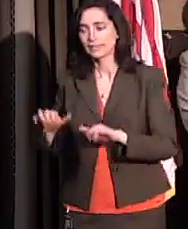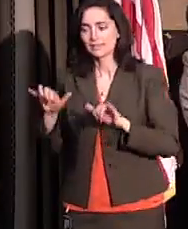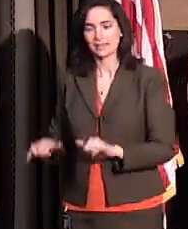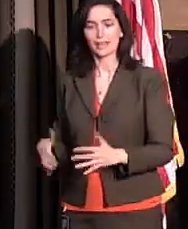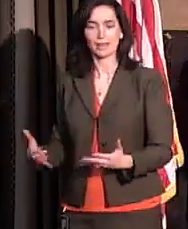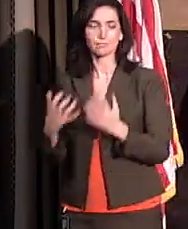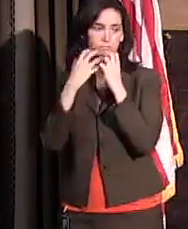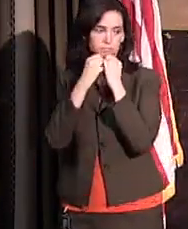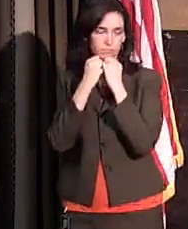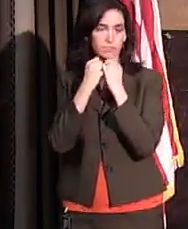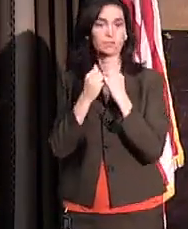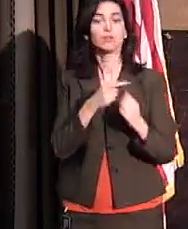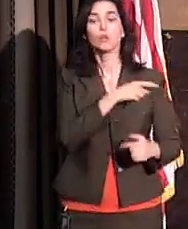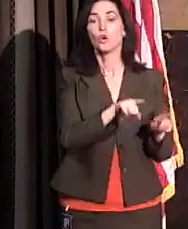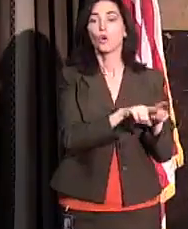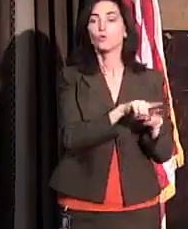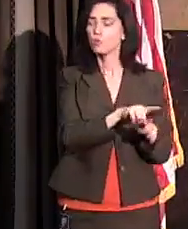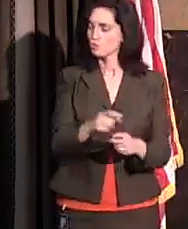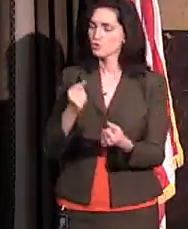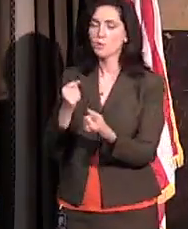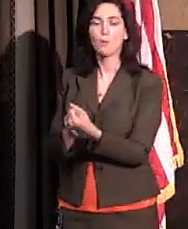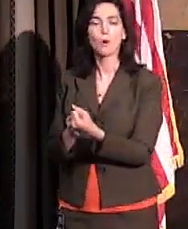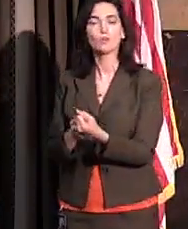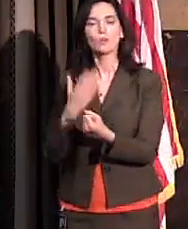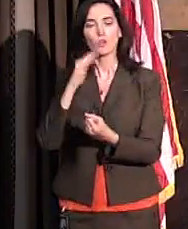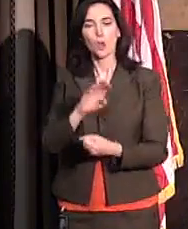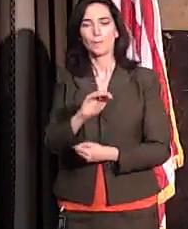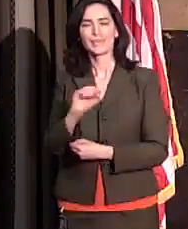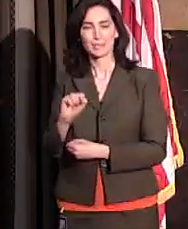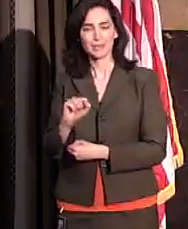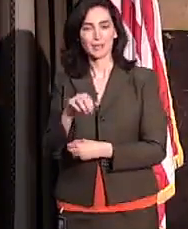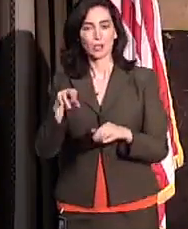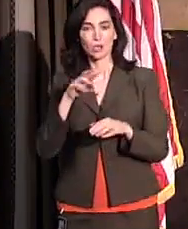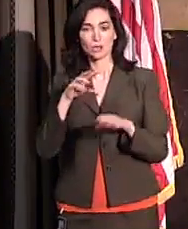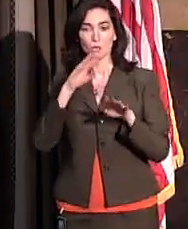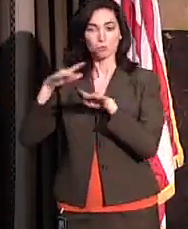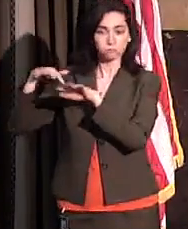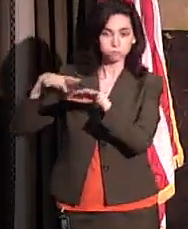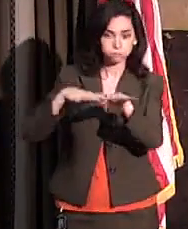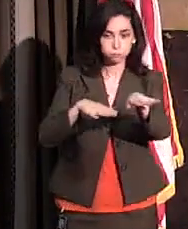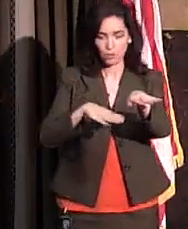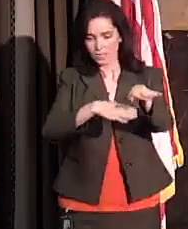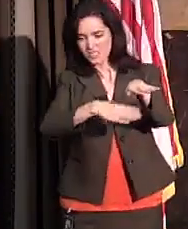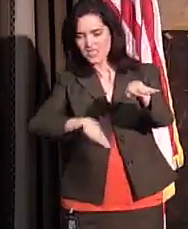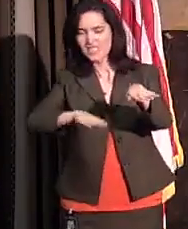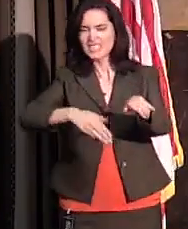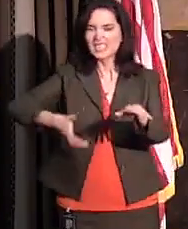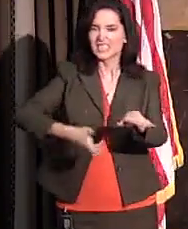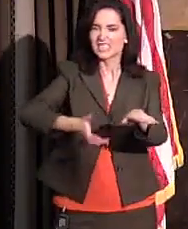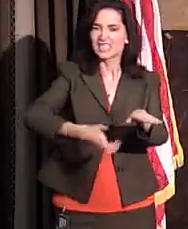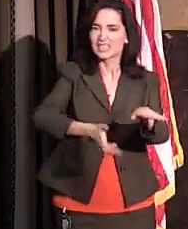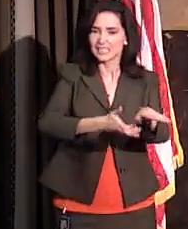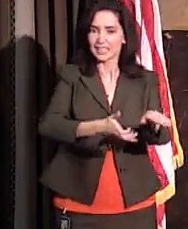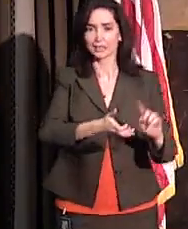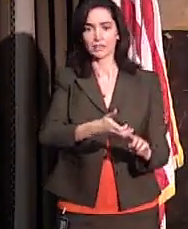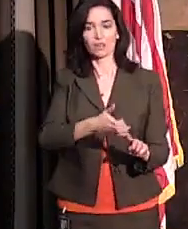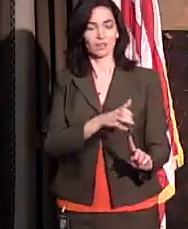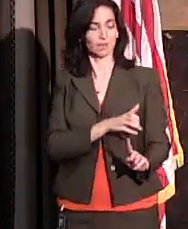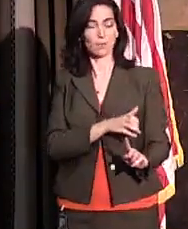state's share toward the dredging of the Mississippi River to 50 feet from the mouth of the river to the greater Baton Rouge